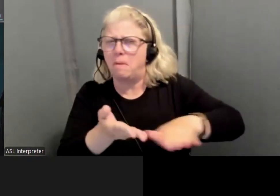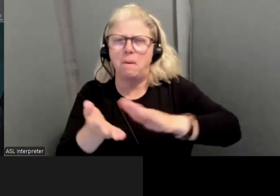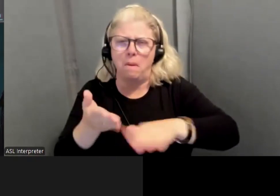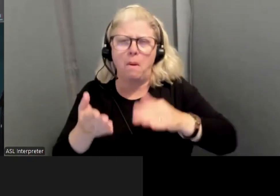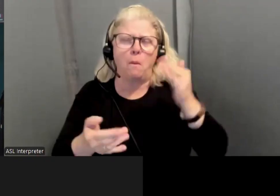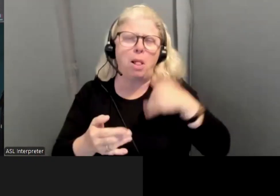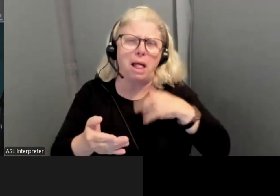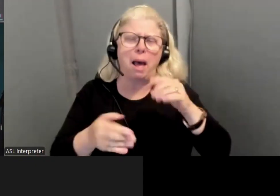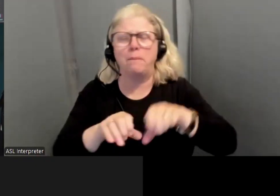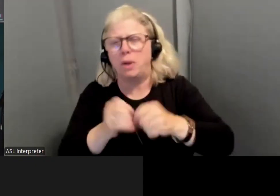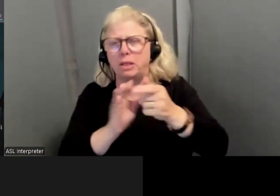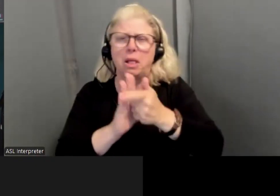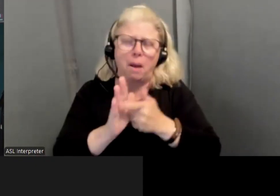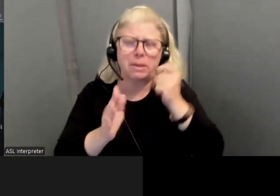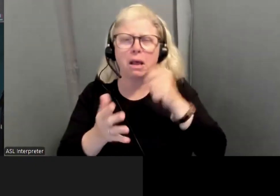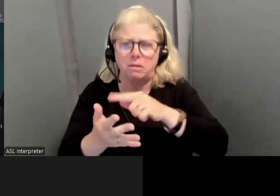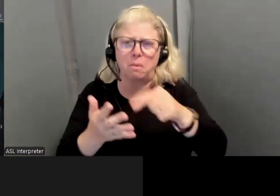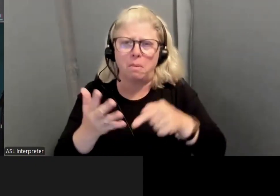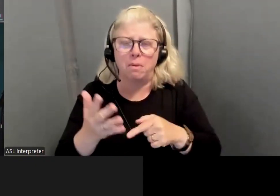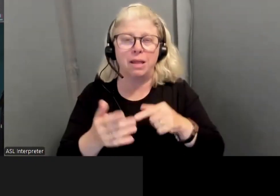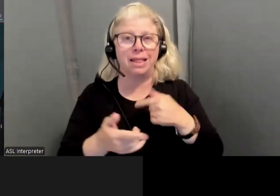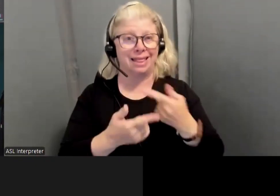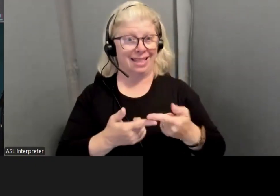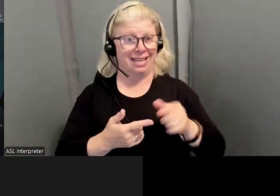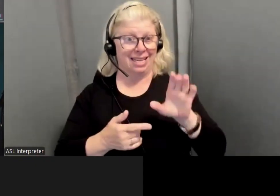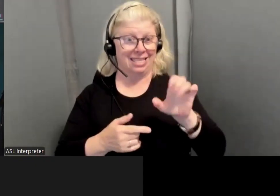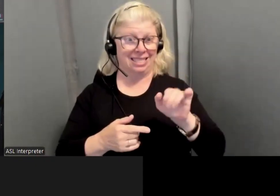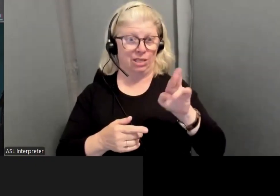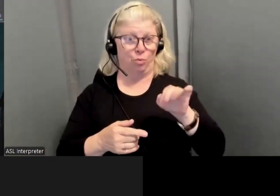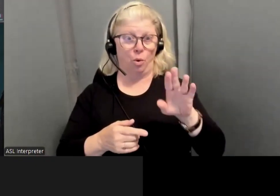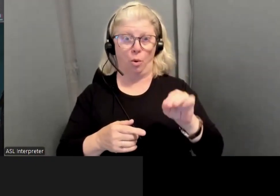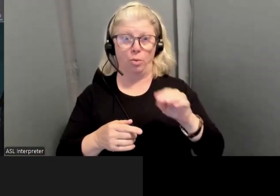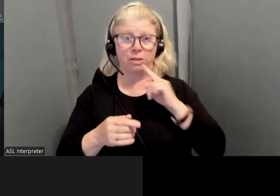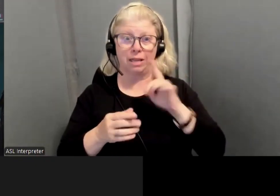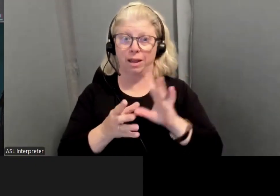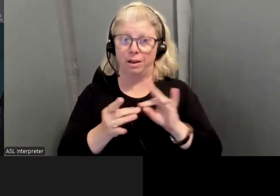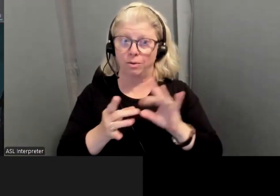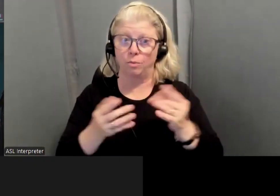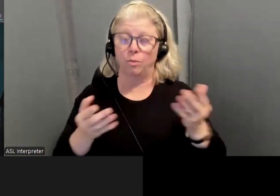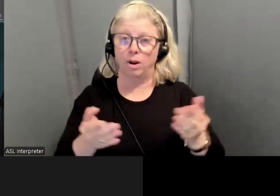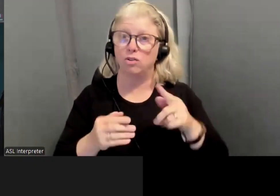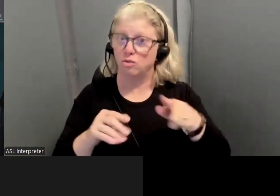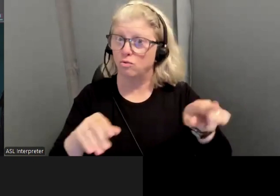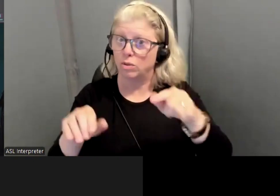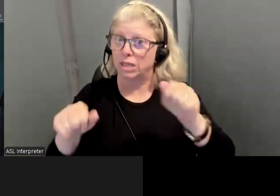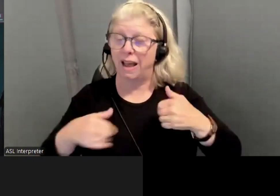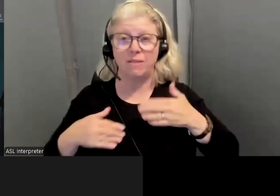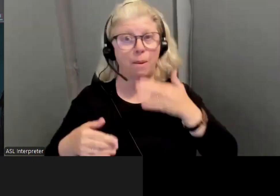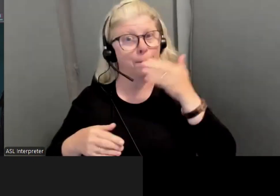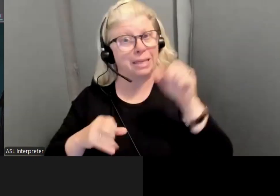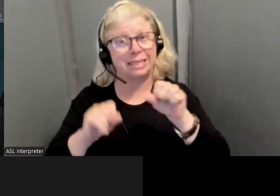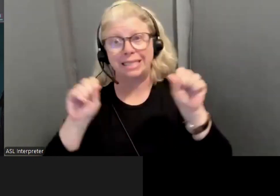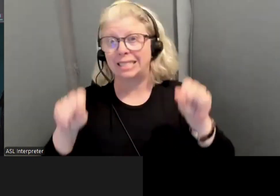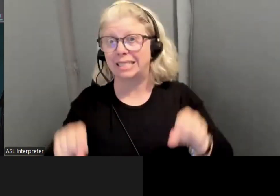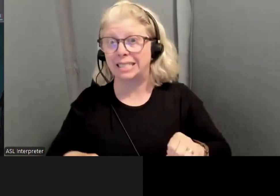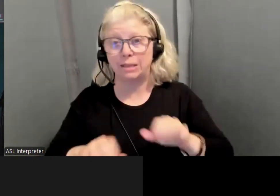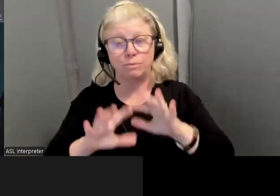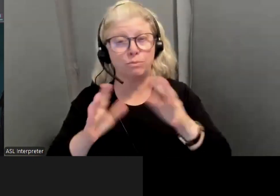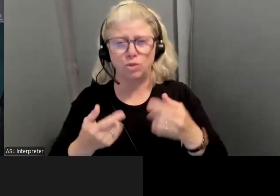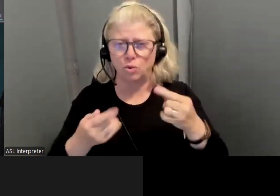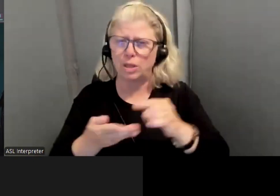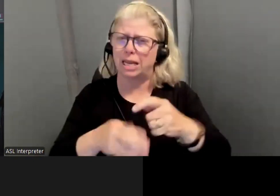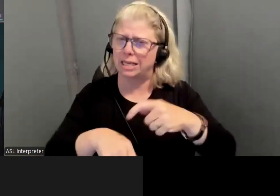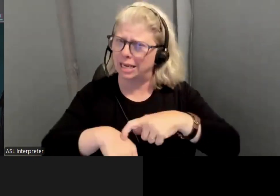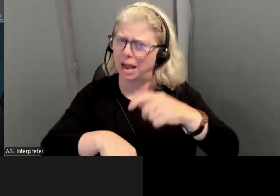doing so. And Cicero at some point said that you can have the best system you want. And at the time, the